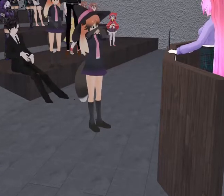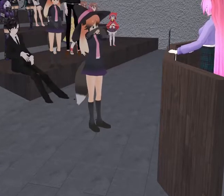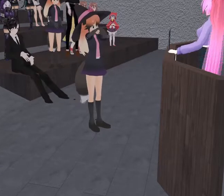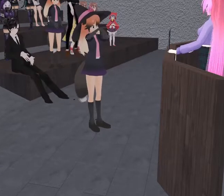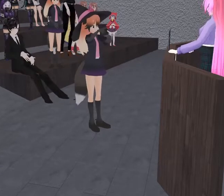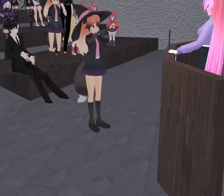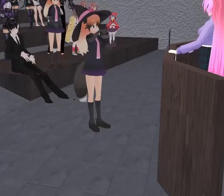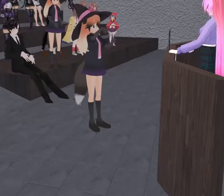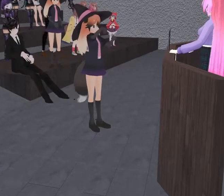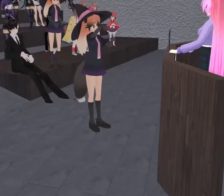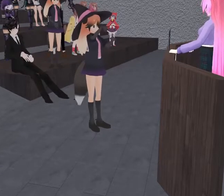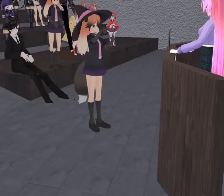Right.